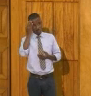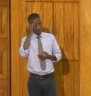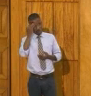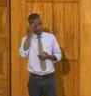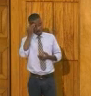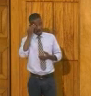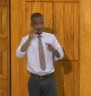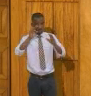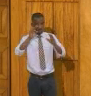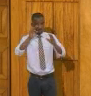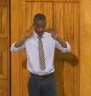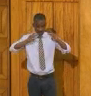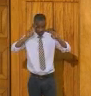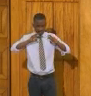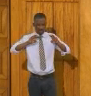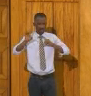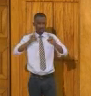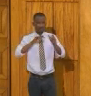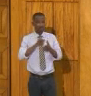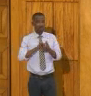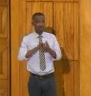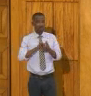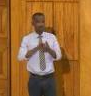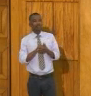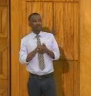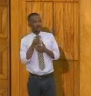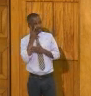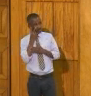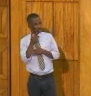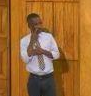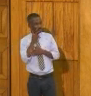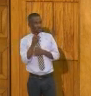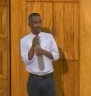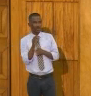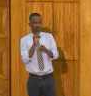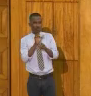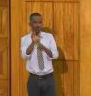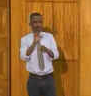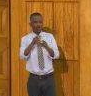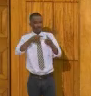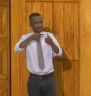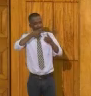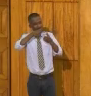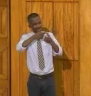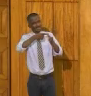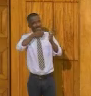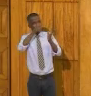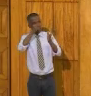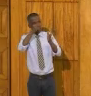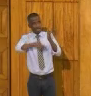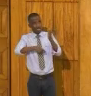study is we have limited data that compare the cost of testing in